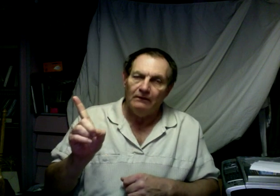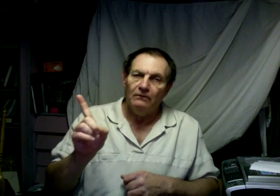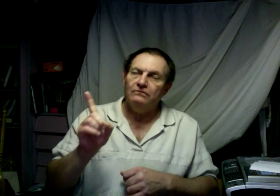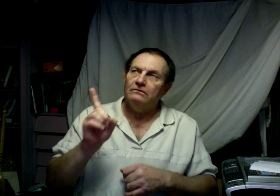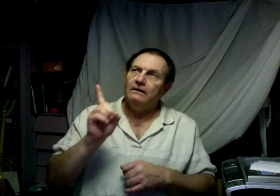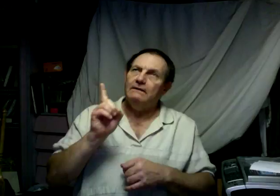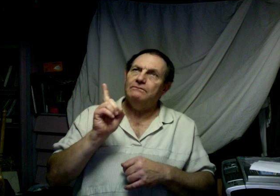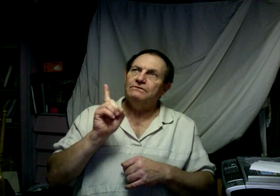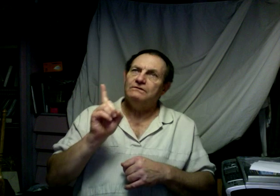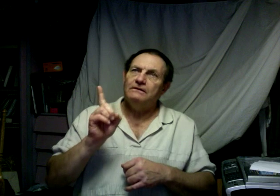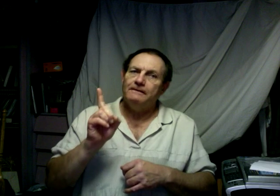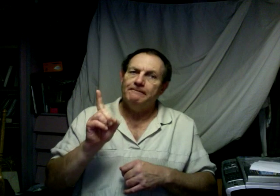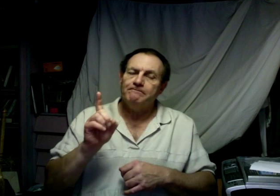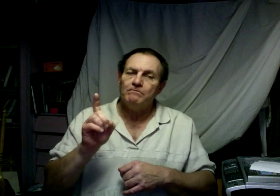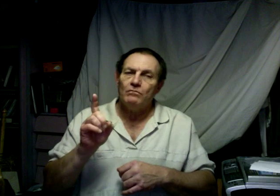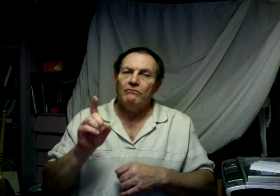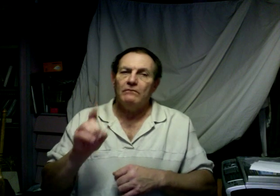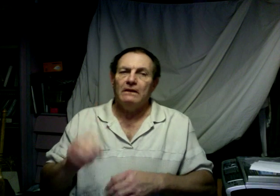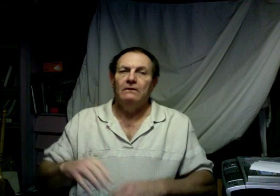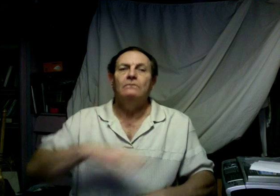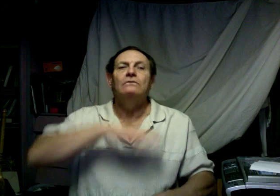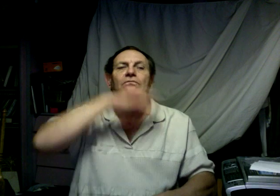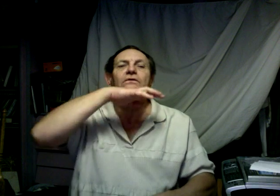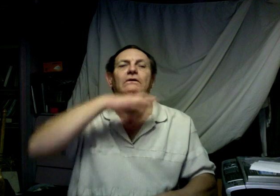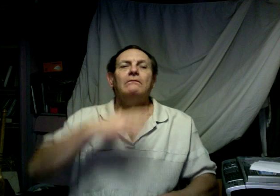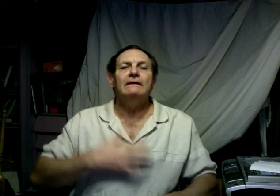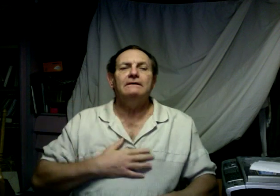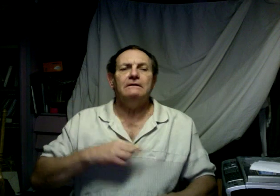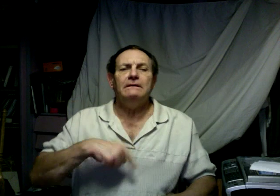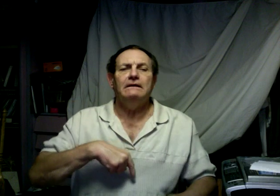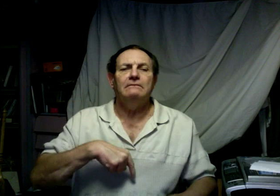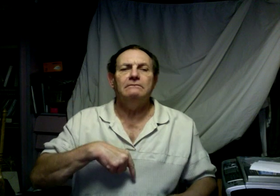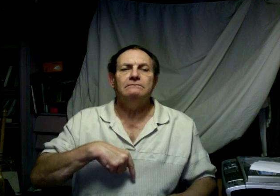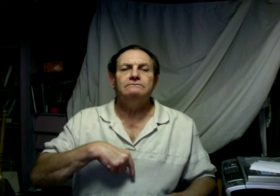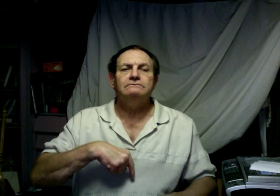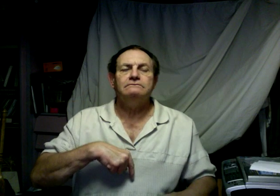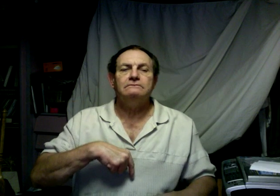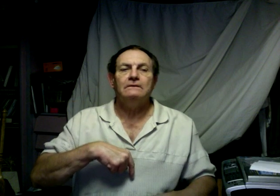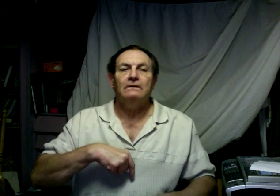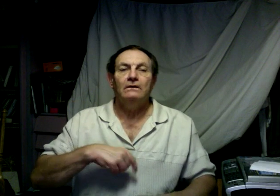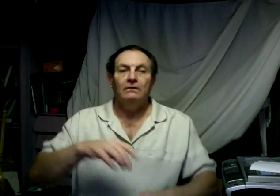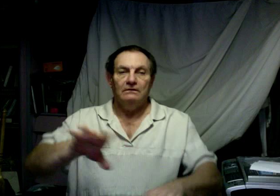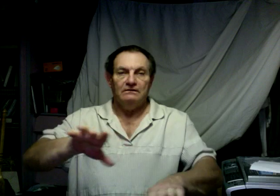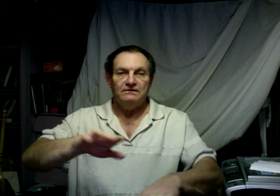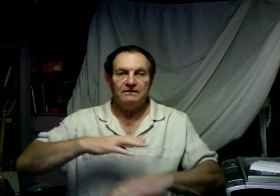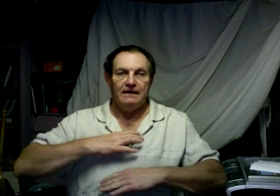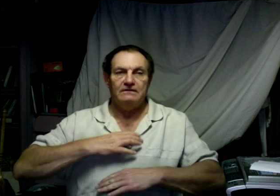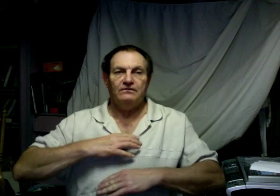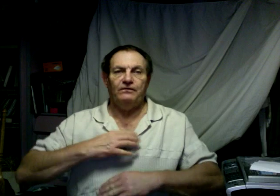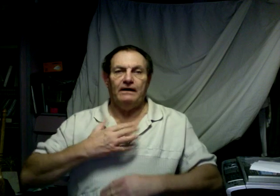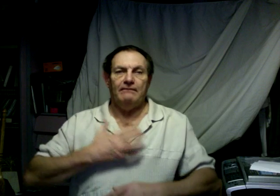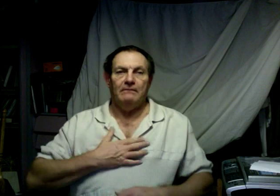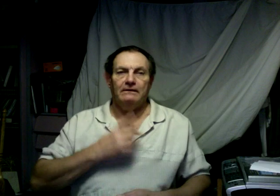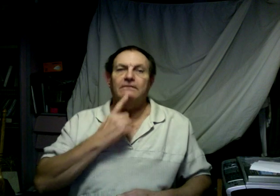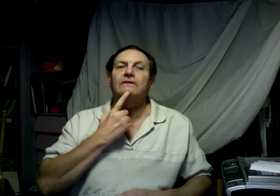Those grapes will fill my tummy and satisfy my